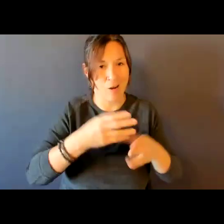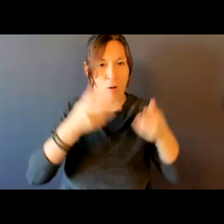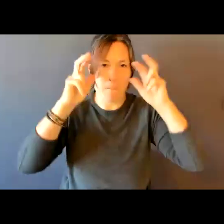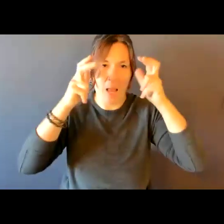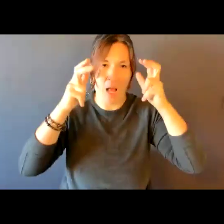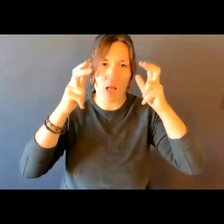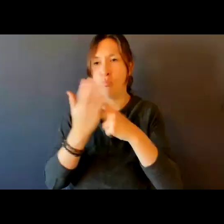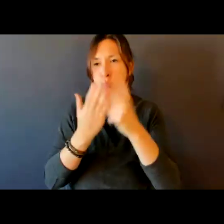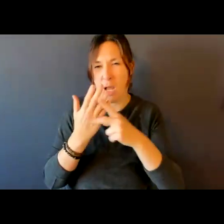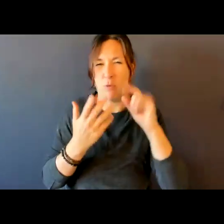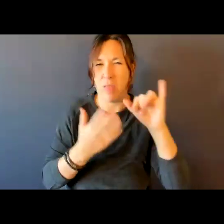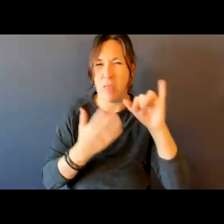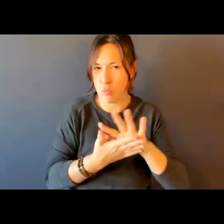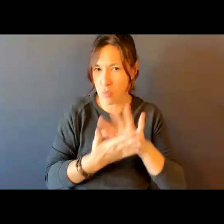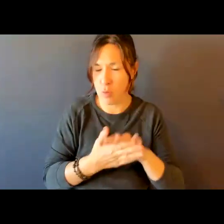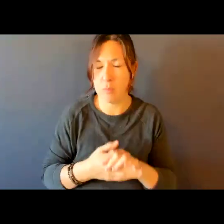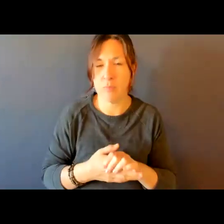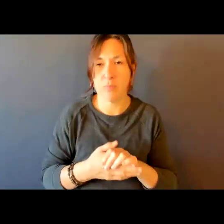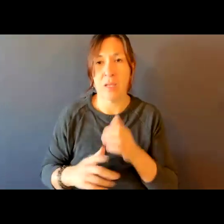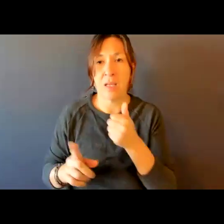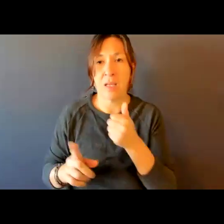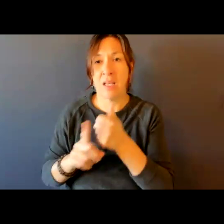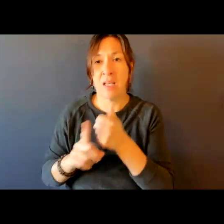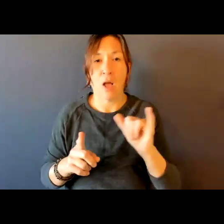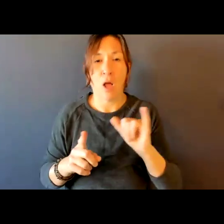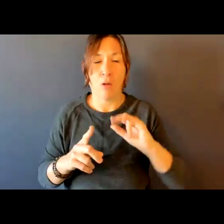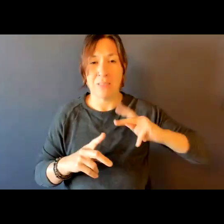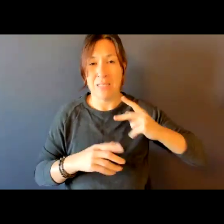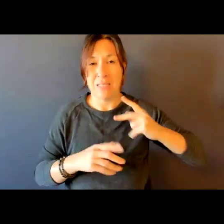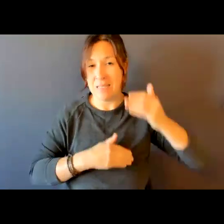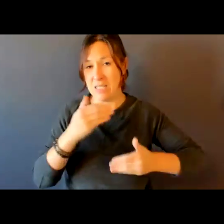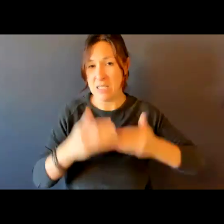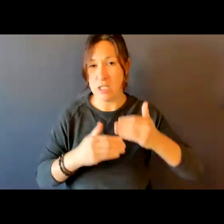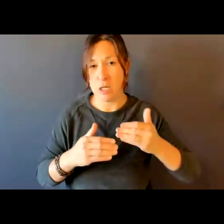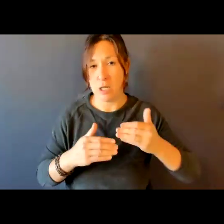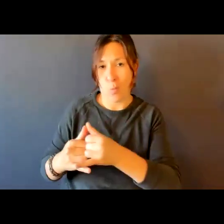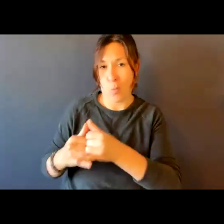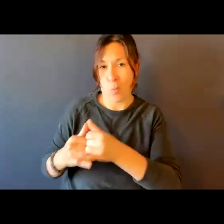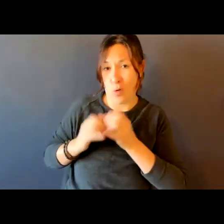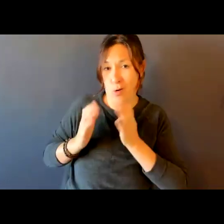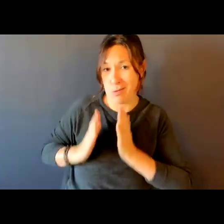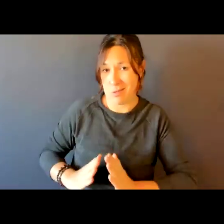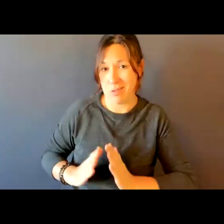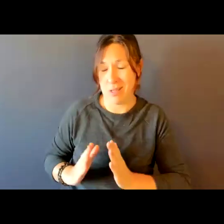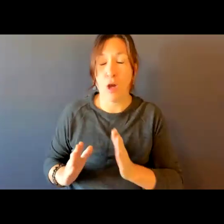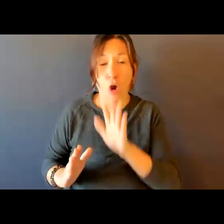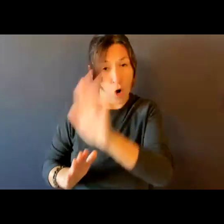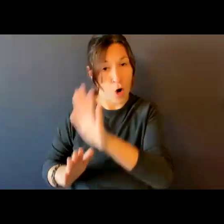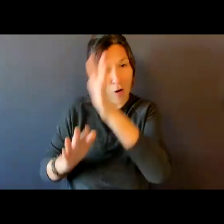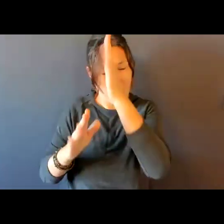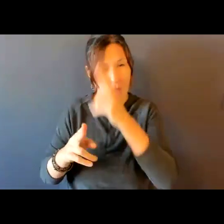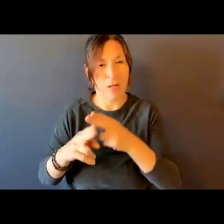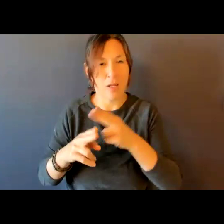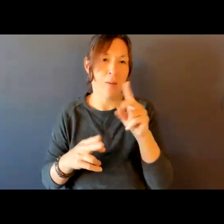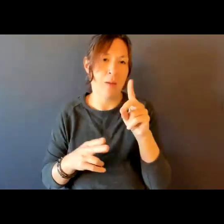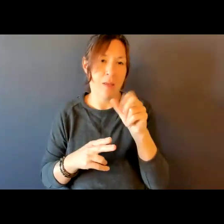Jane is also the first second-generation Shattuck Award recipient. Her father, Daniel Long, who served